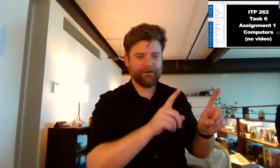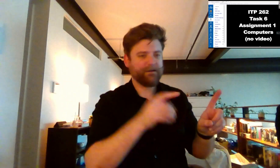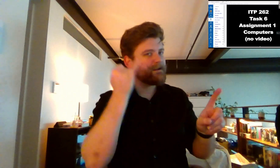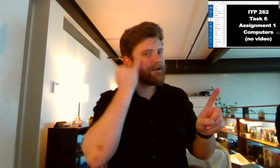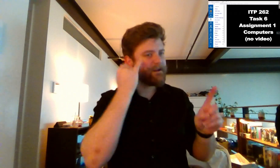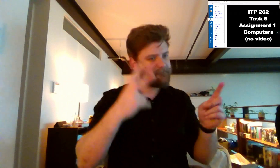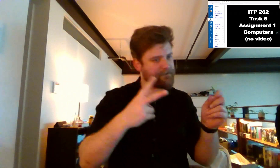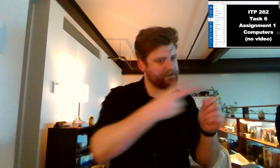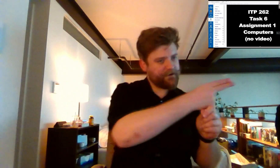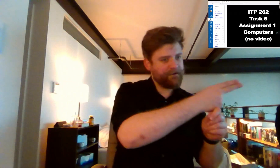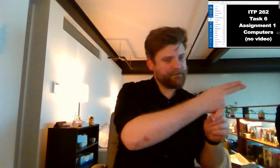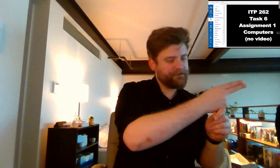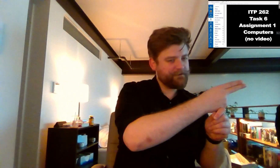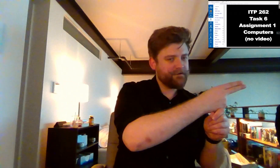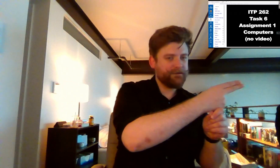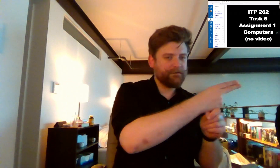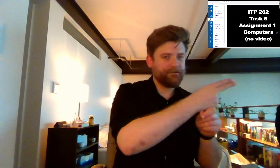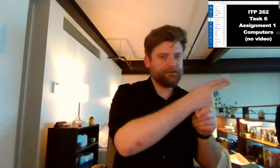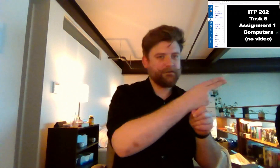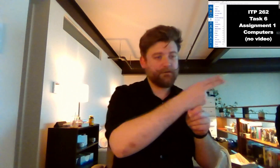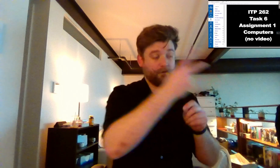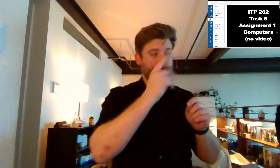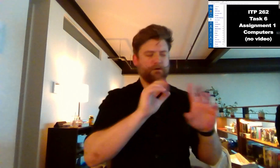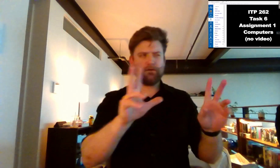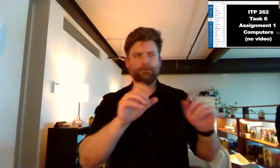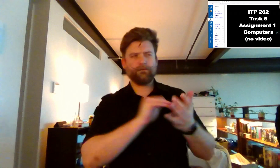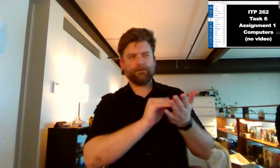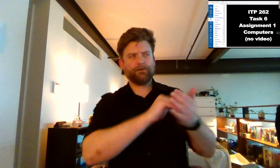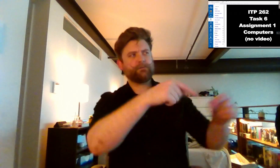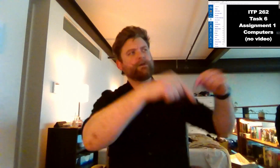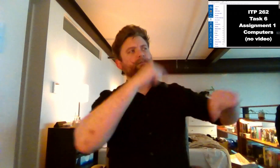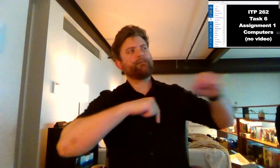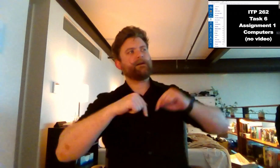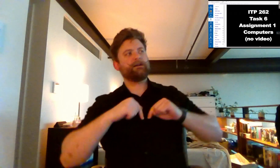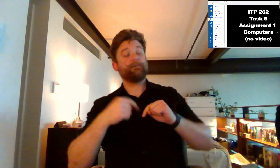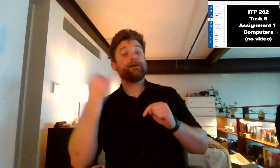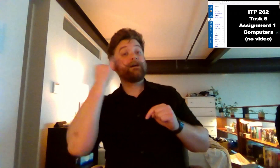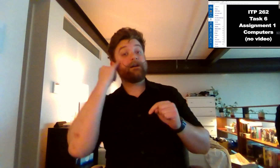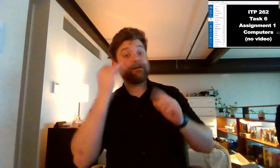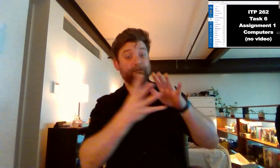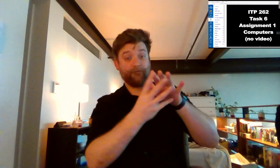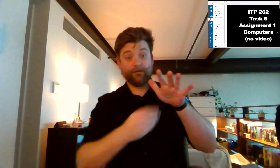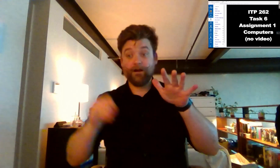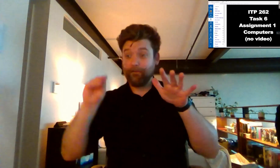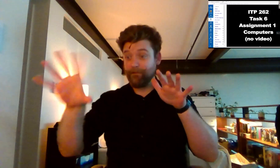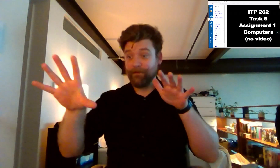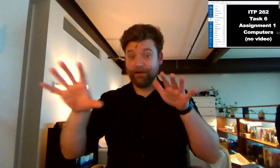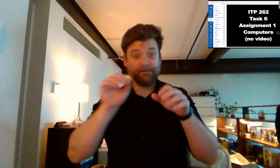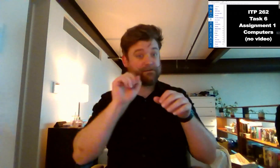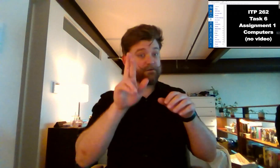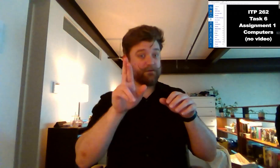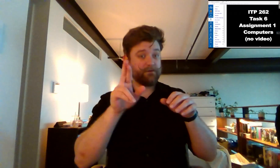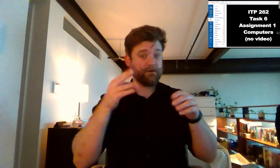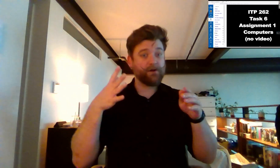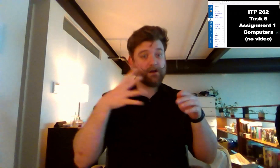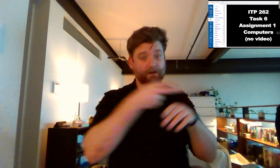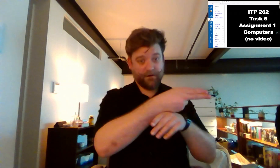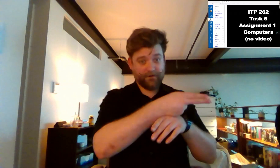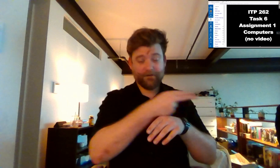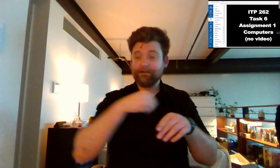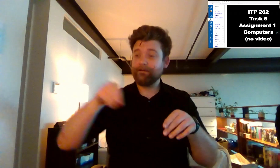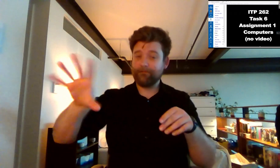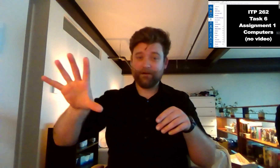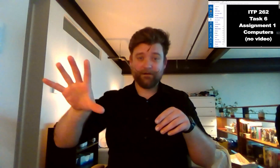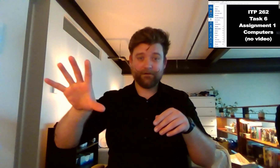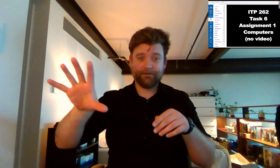paste, let me back up. When you copy and paste or cut and paste, you have to explain